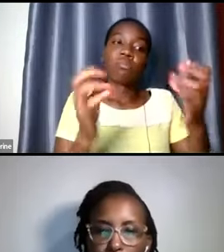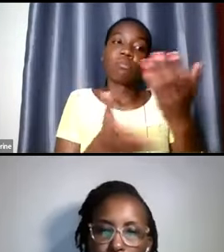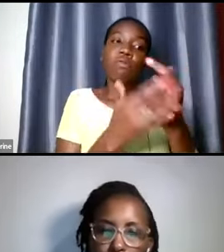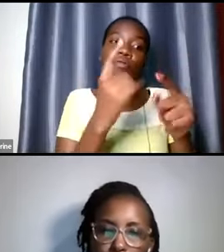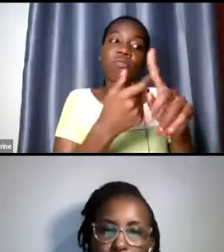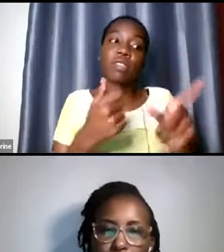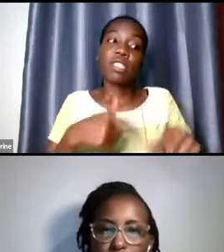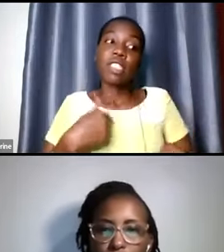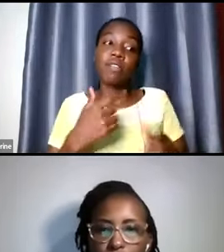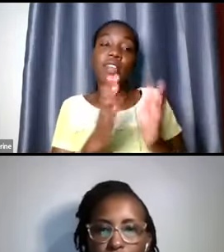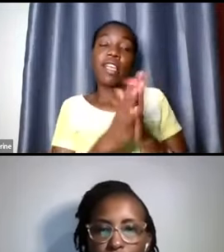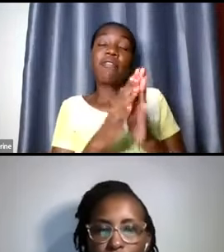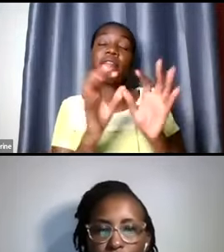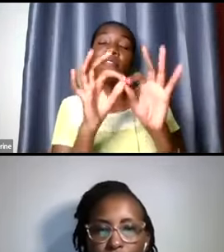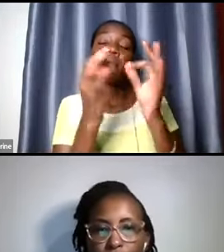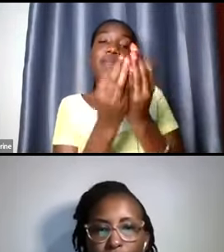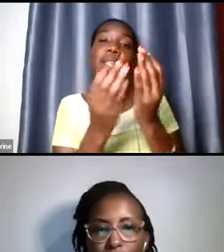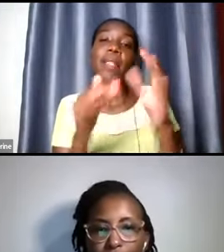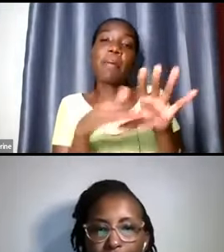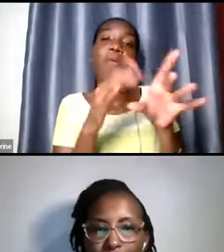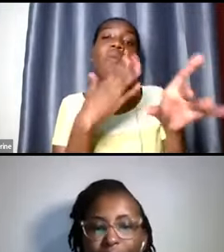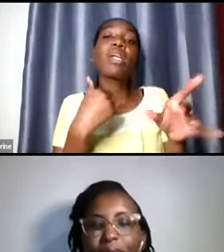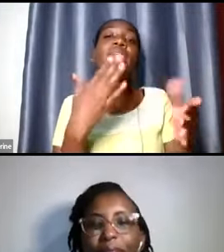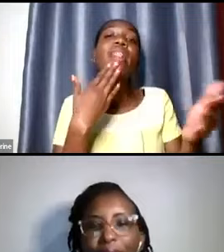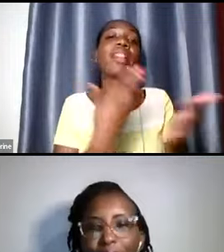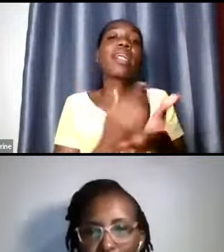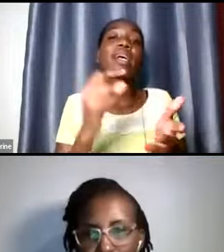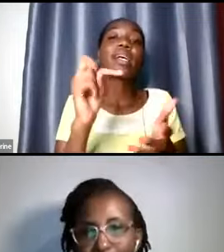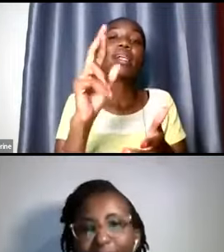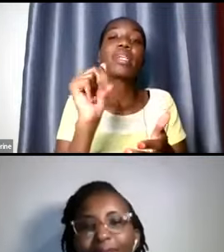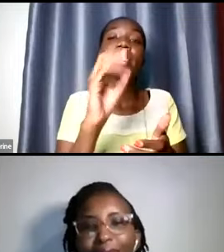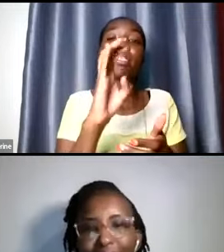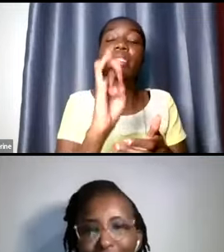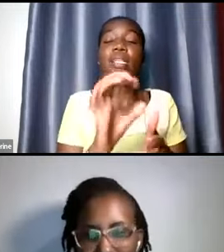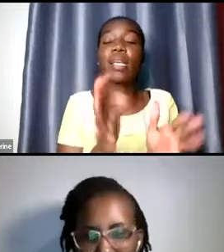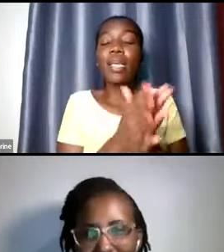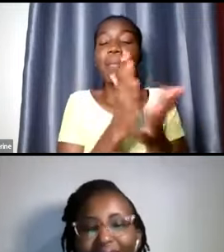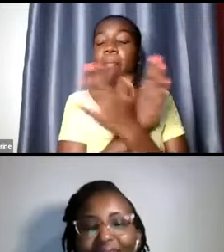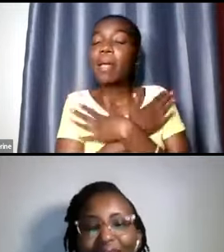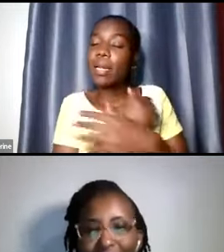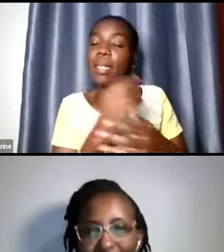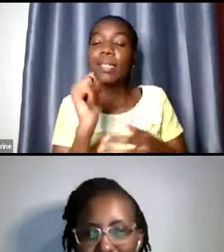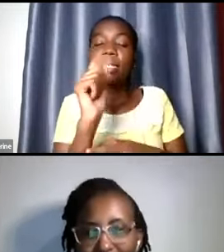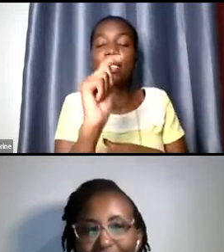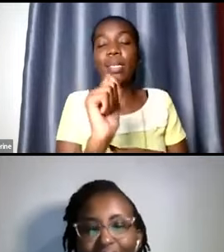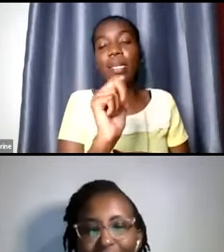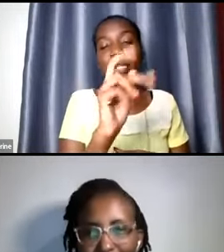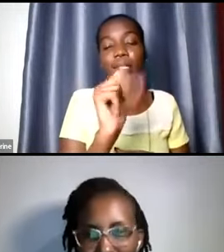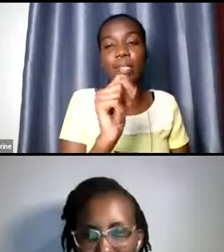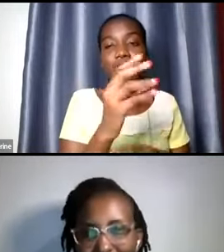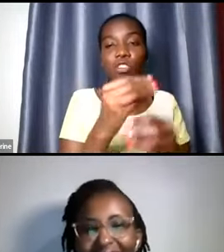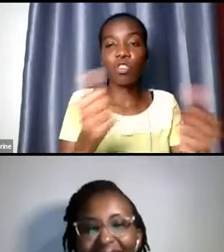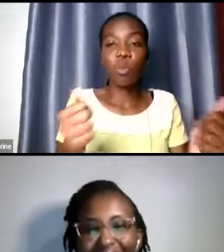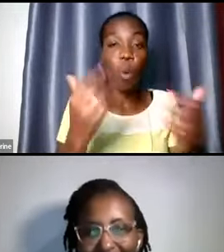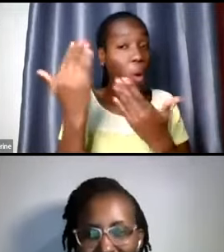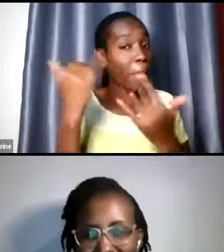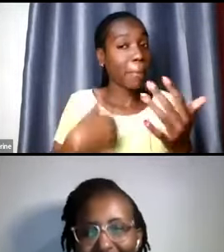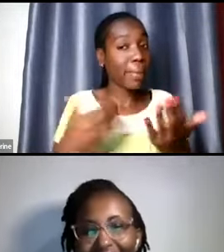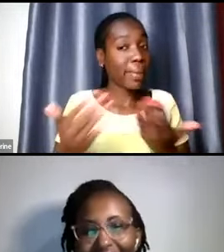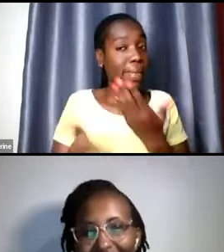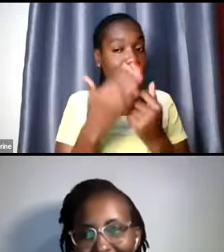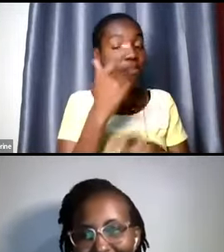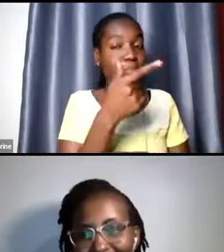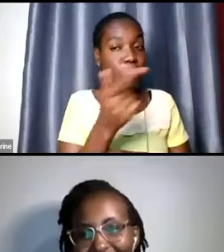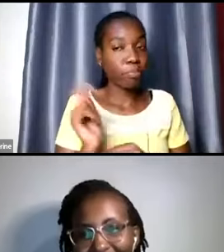and employees. I want to thank Grace and Atara Solutions and your partners for this opportunity. I hope I've been of help,